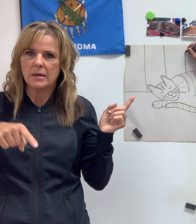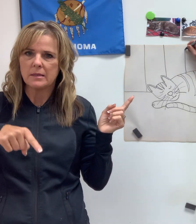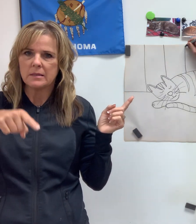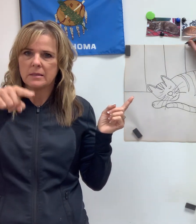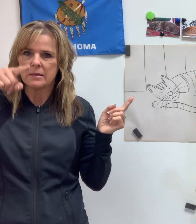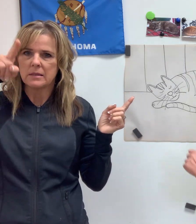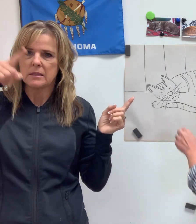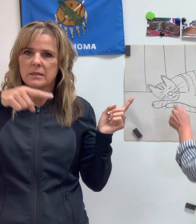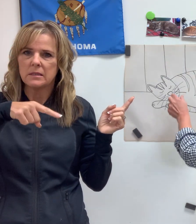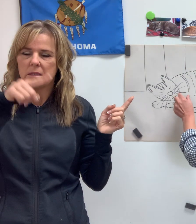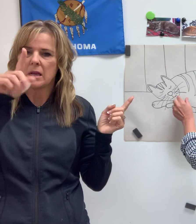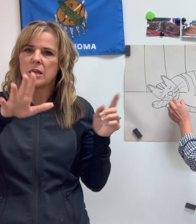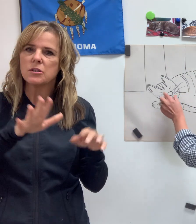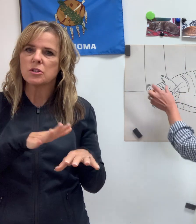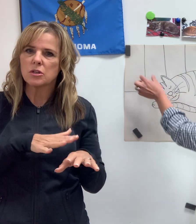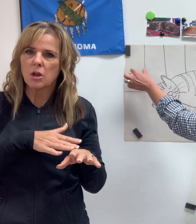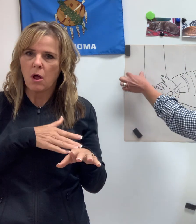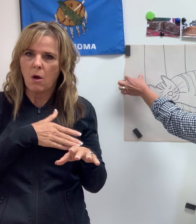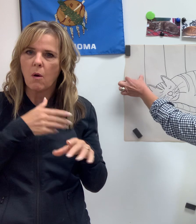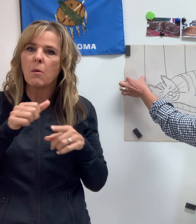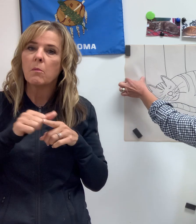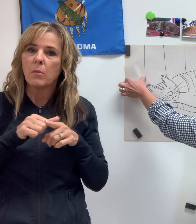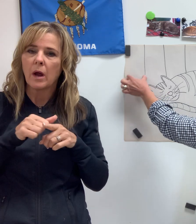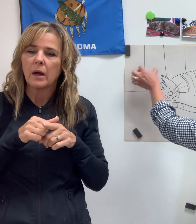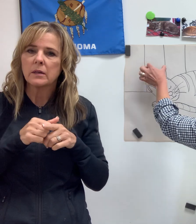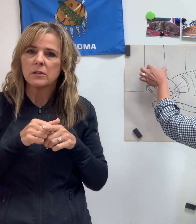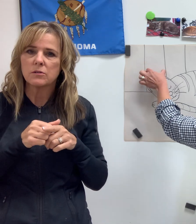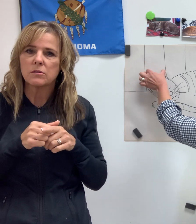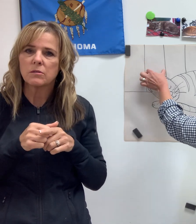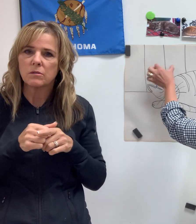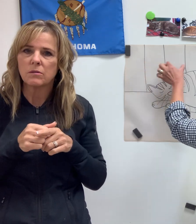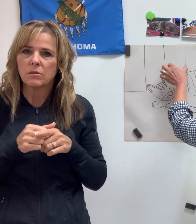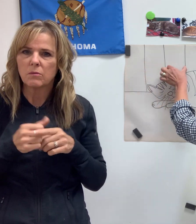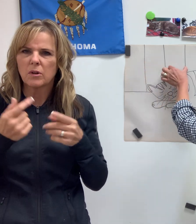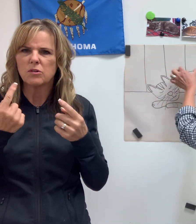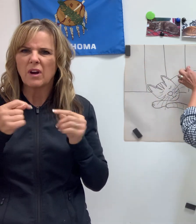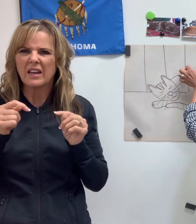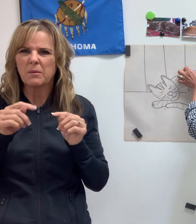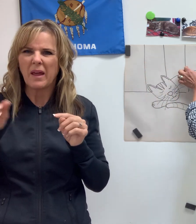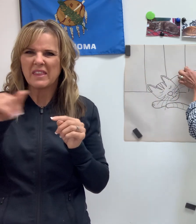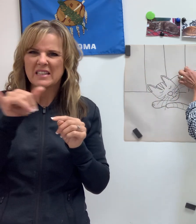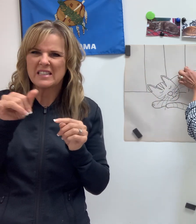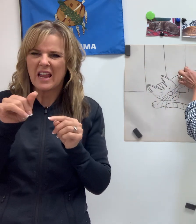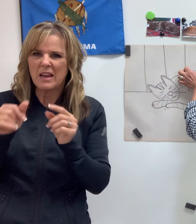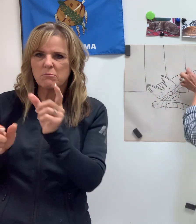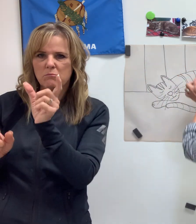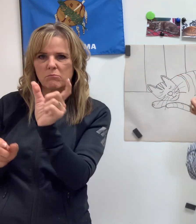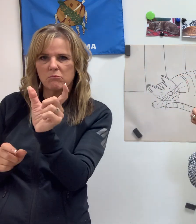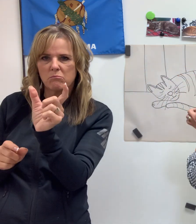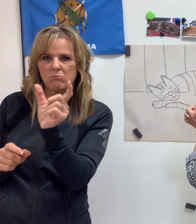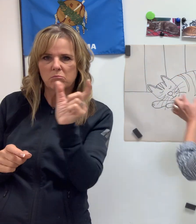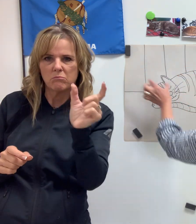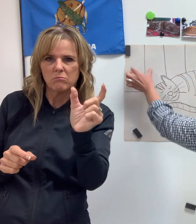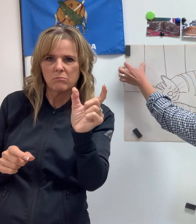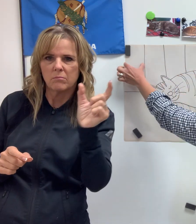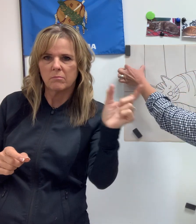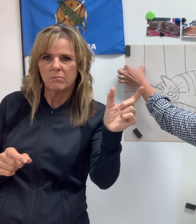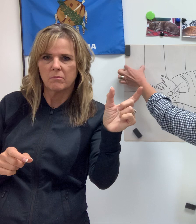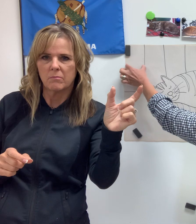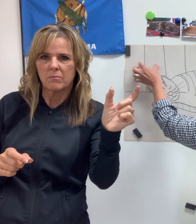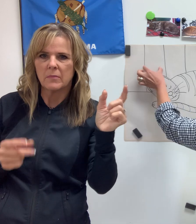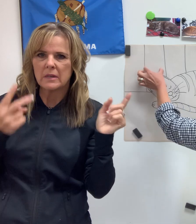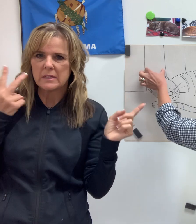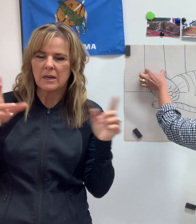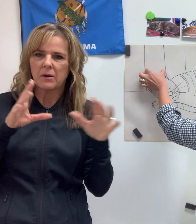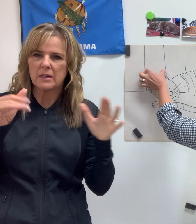my time. I want you to practice. Maybe really try to get them about the same width apart. You can even take your fingers. See how I